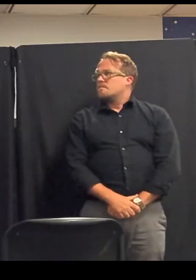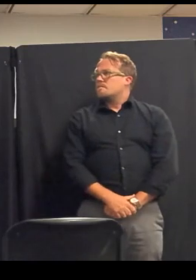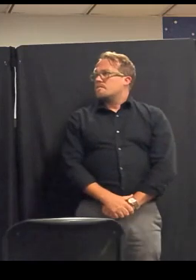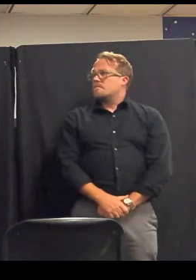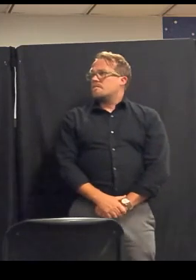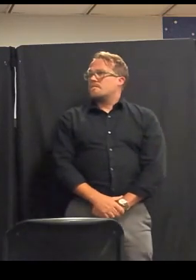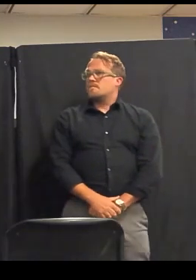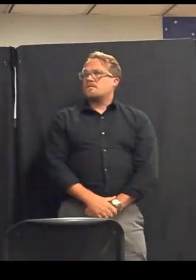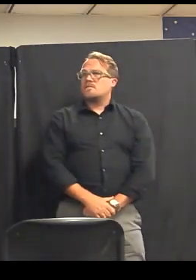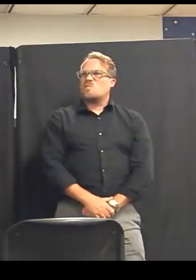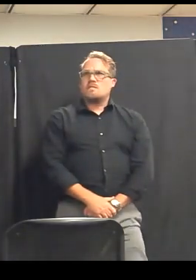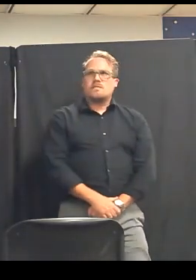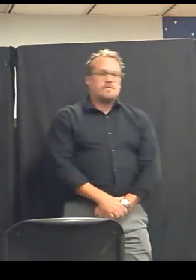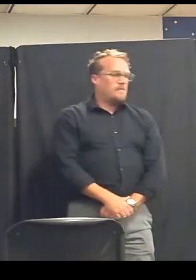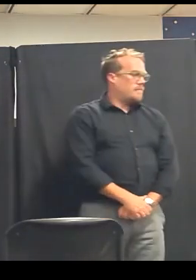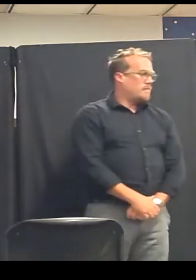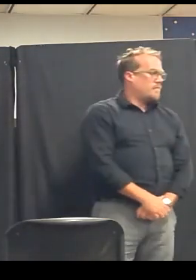Absolutely, will do.